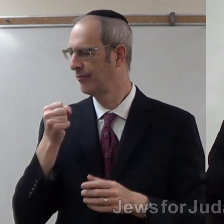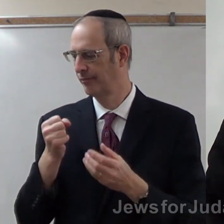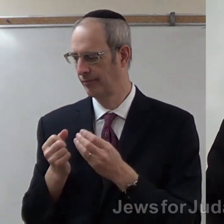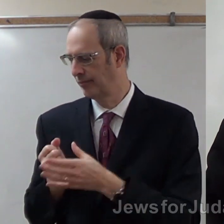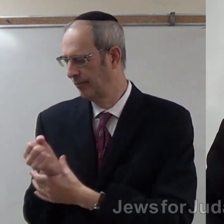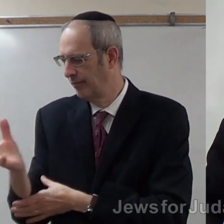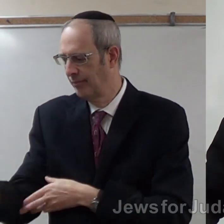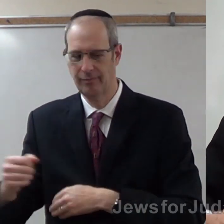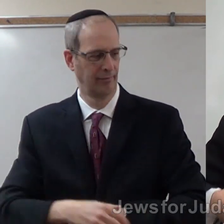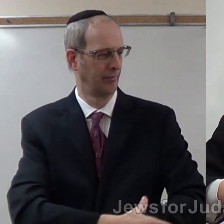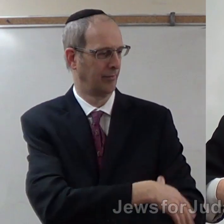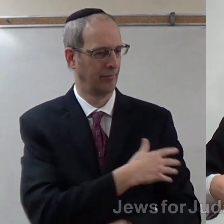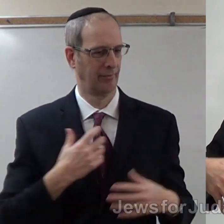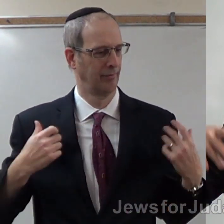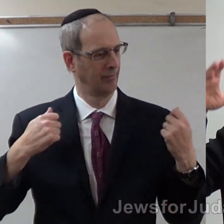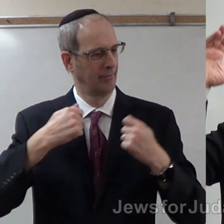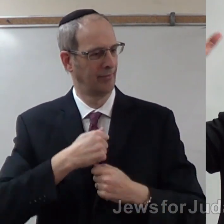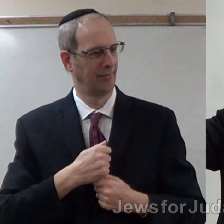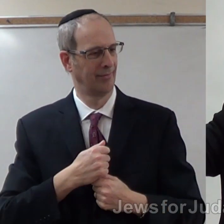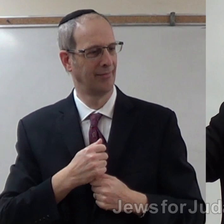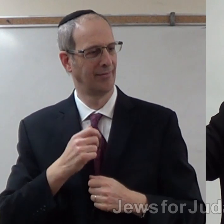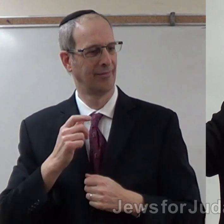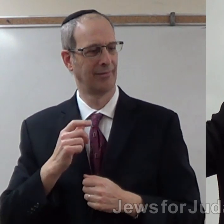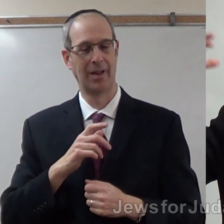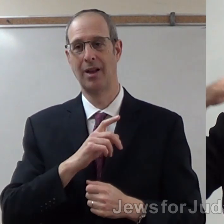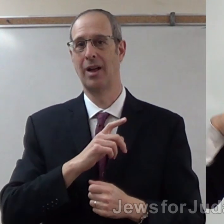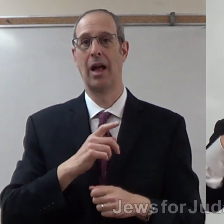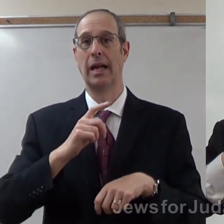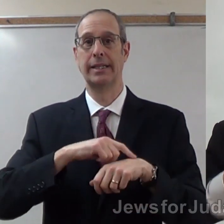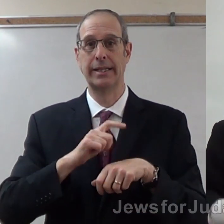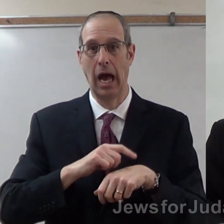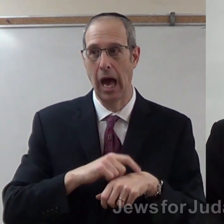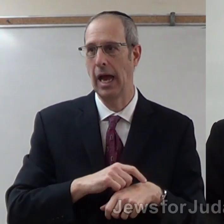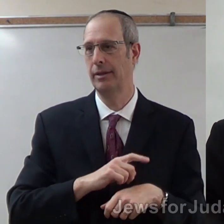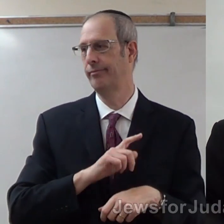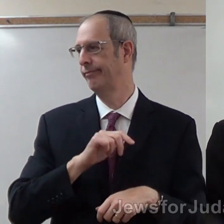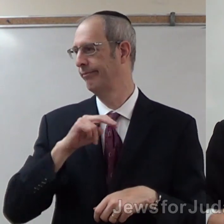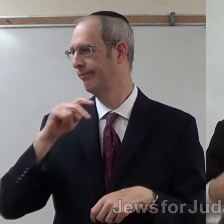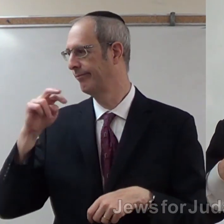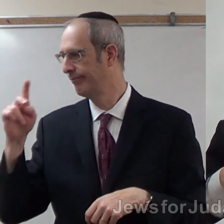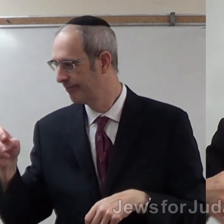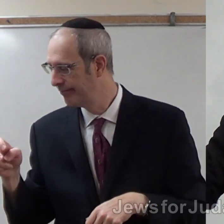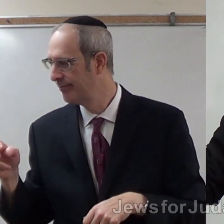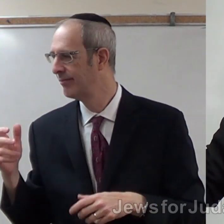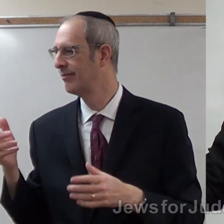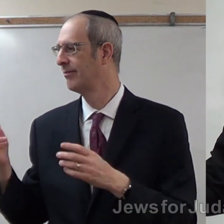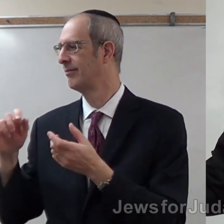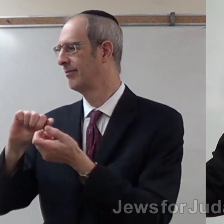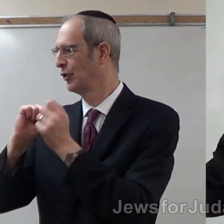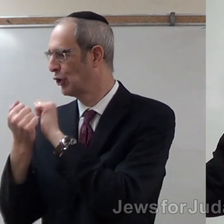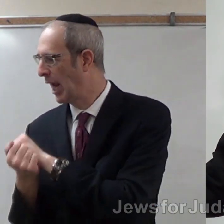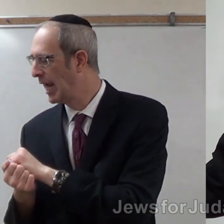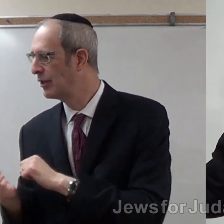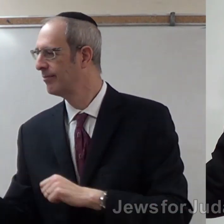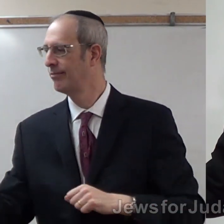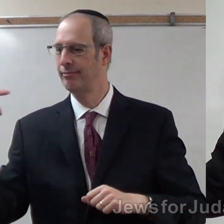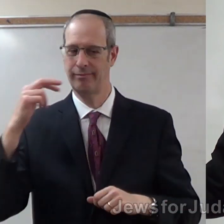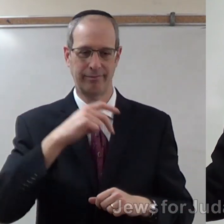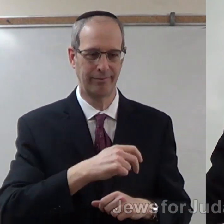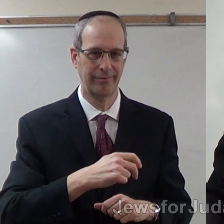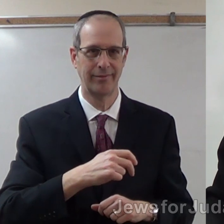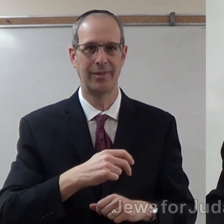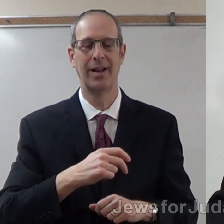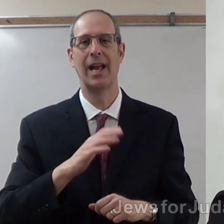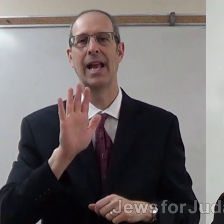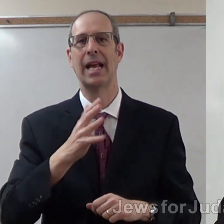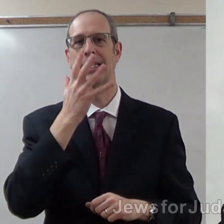on. And you know what? By the time he went to the closet and put on his coat already, he wasn't feeling so angry.